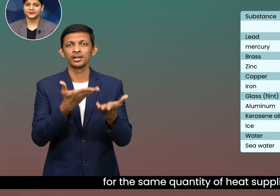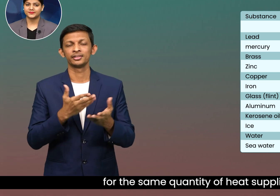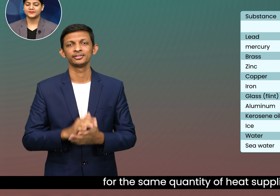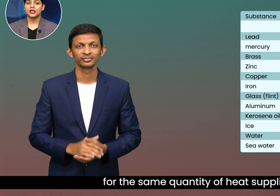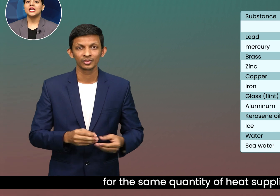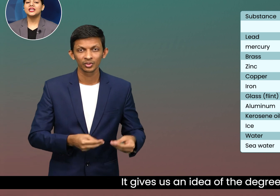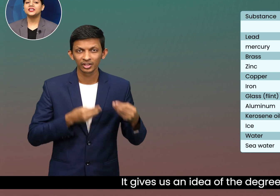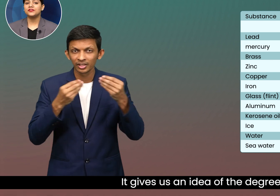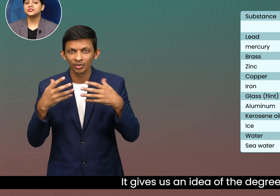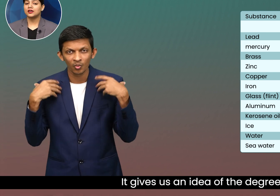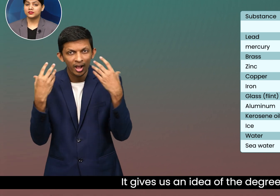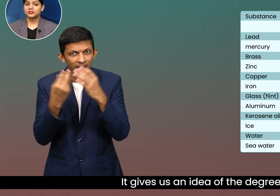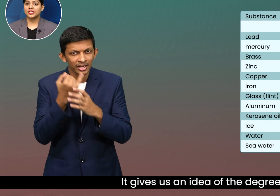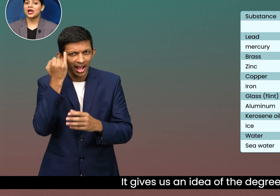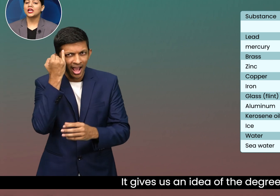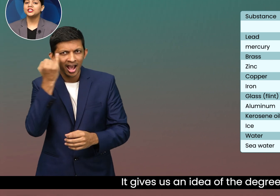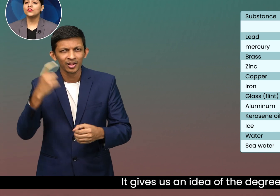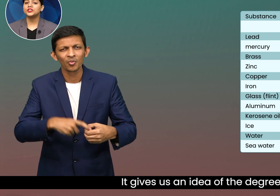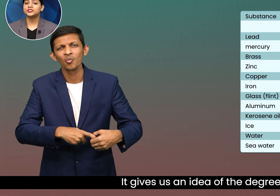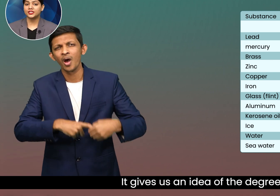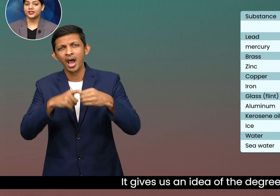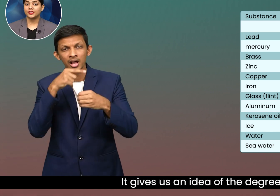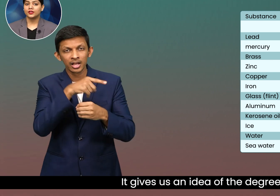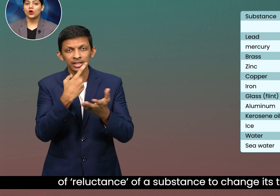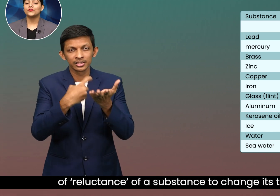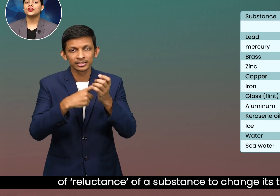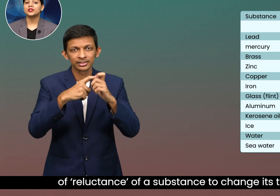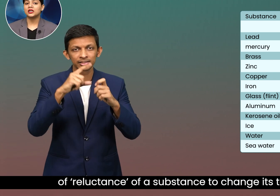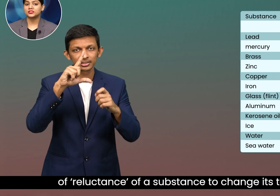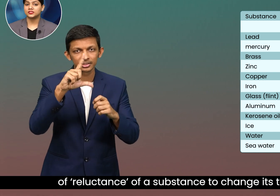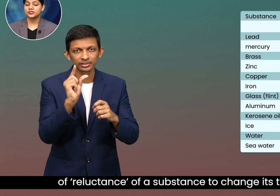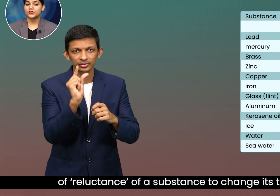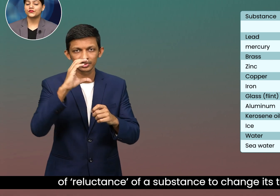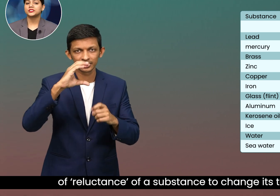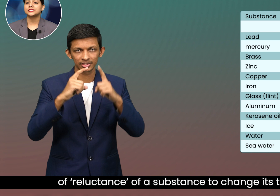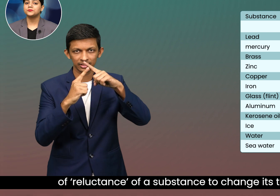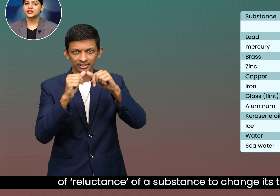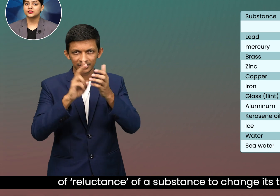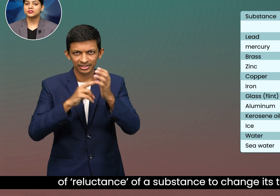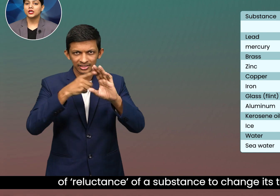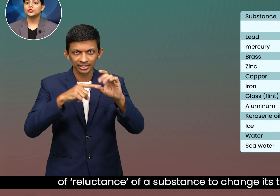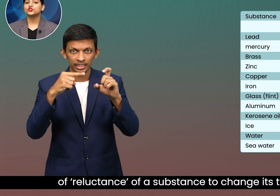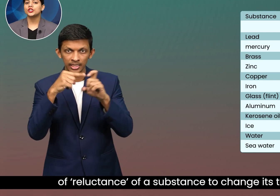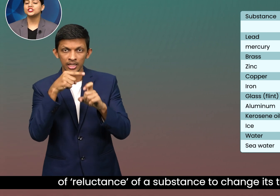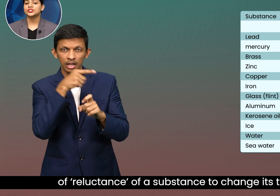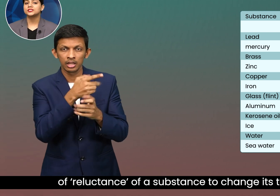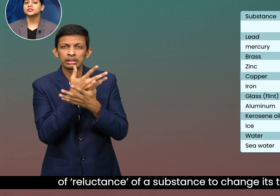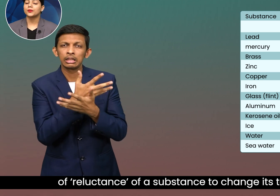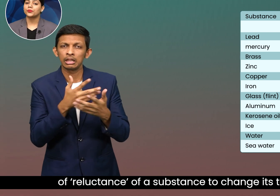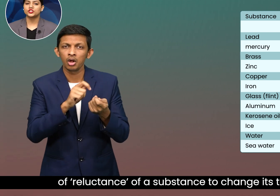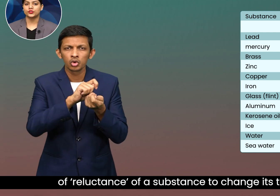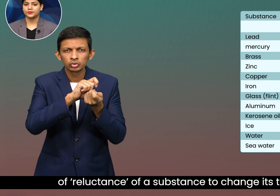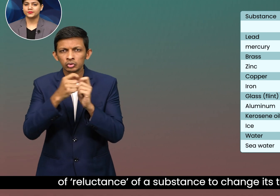supplied. It gives us an idea of the degree of the reluctance of a substance to change